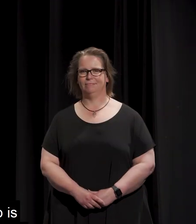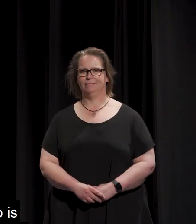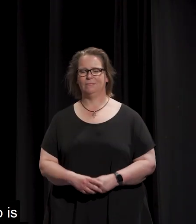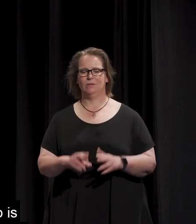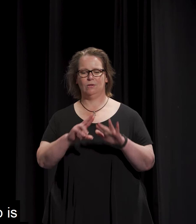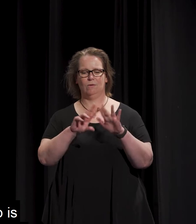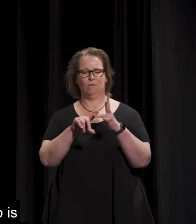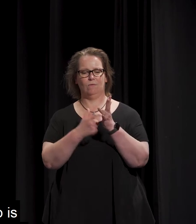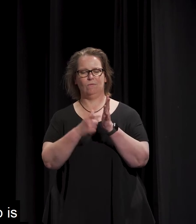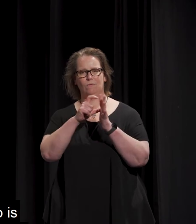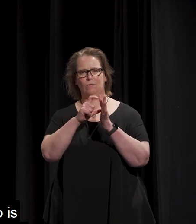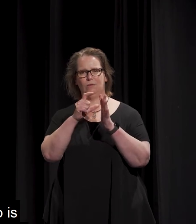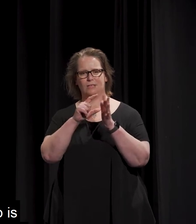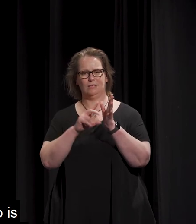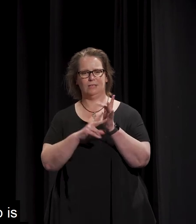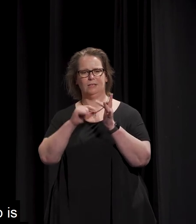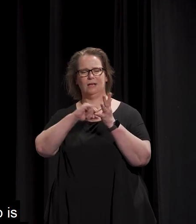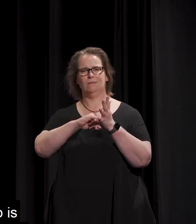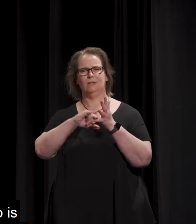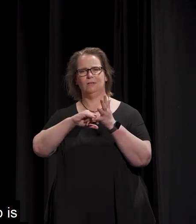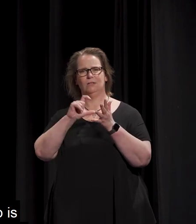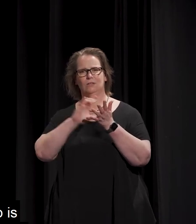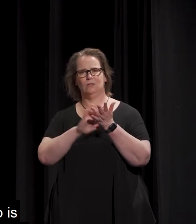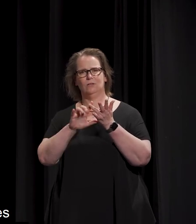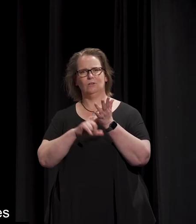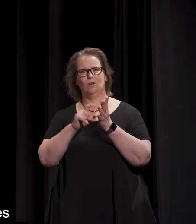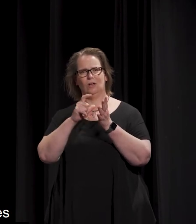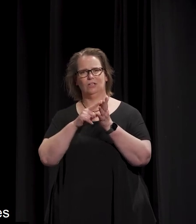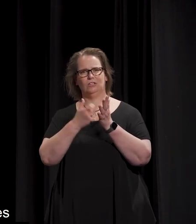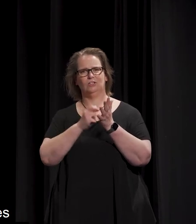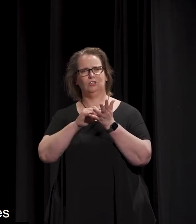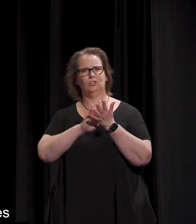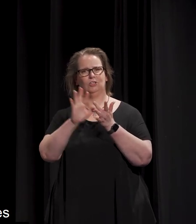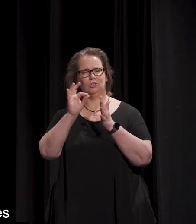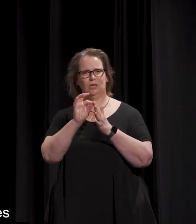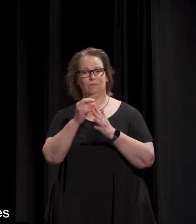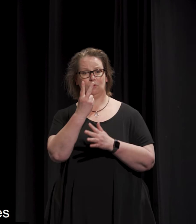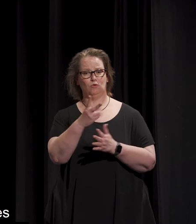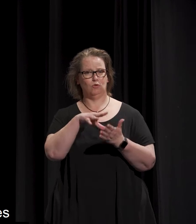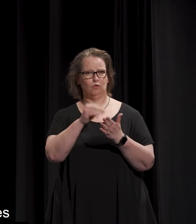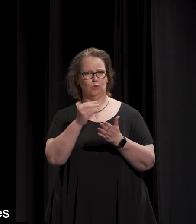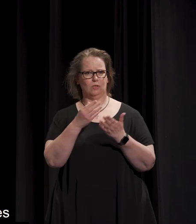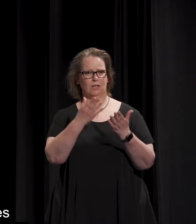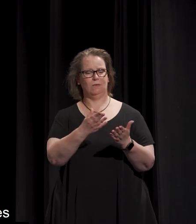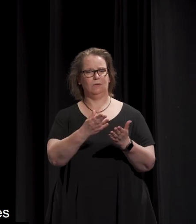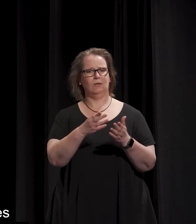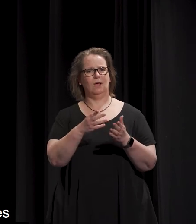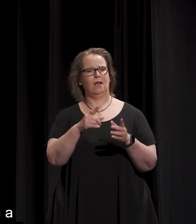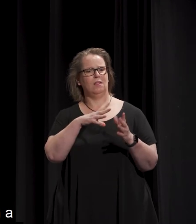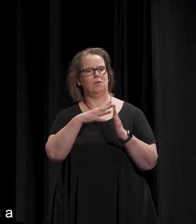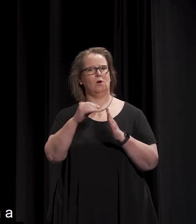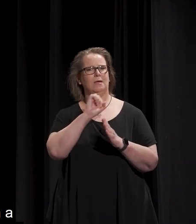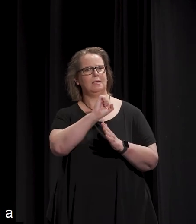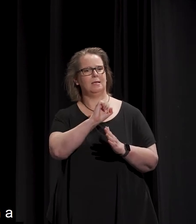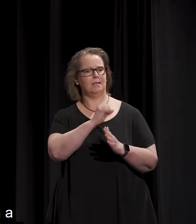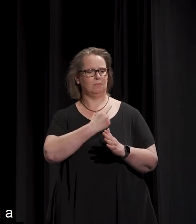Ford Davis Scholarship is awarded to two Year 11 students who have shown the values espoused by the late Ford Davis. This